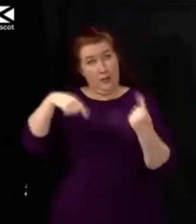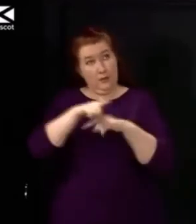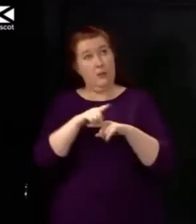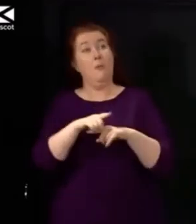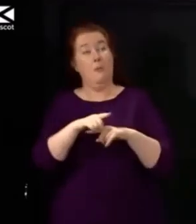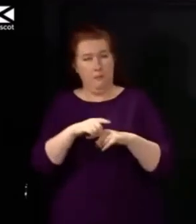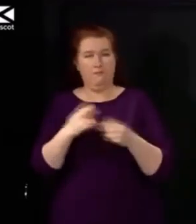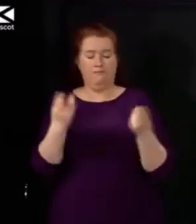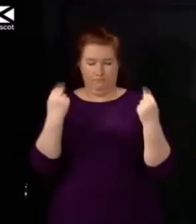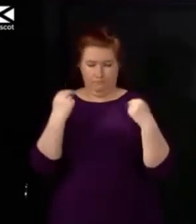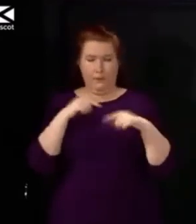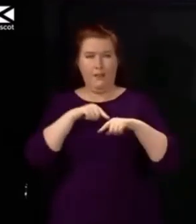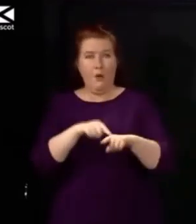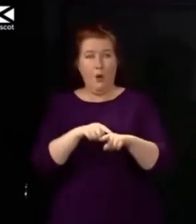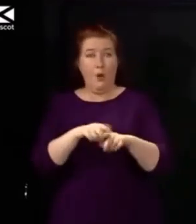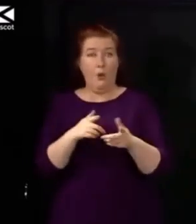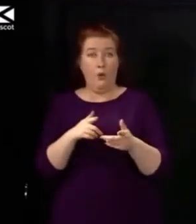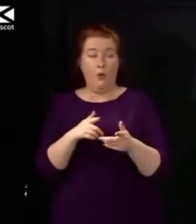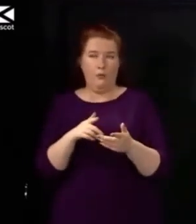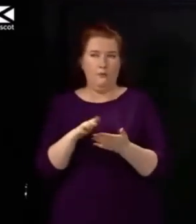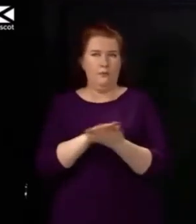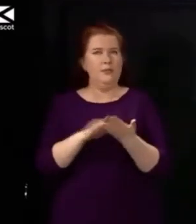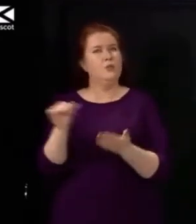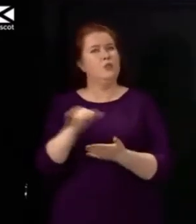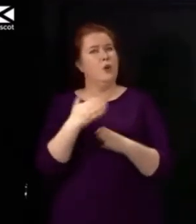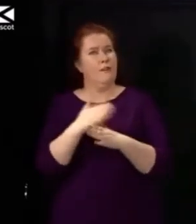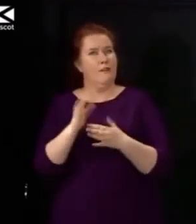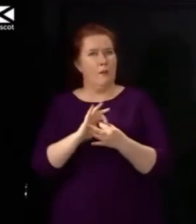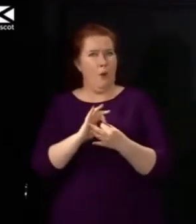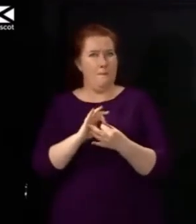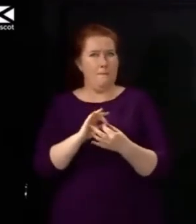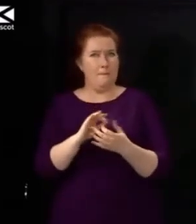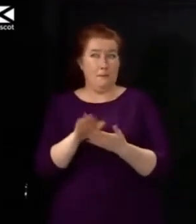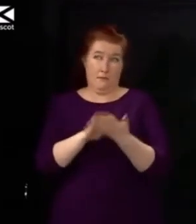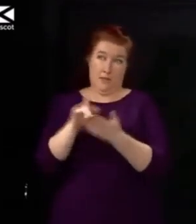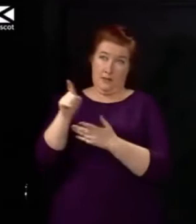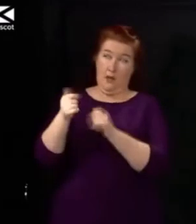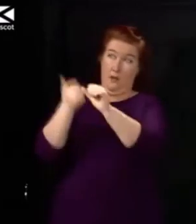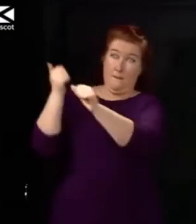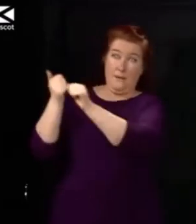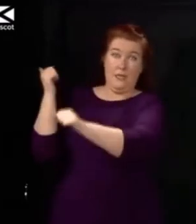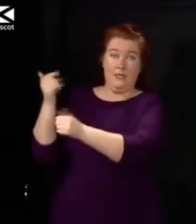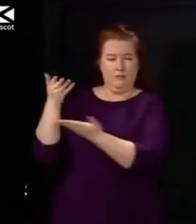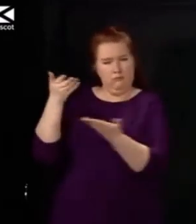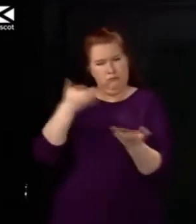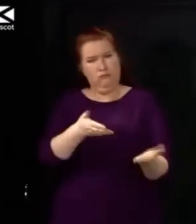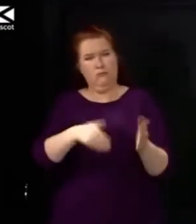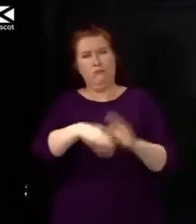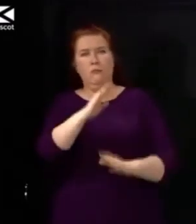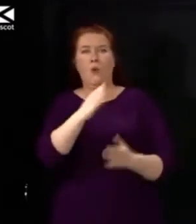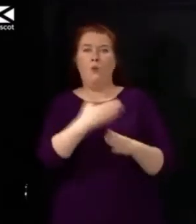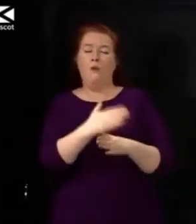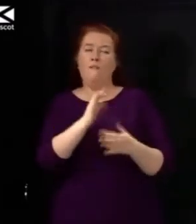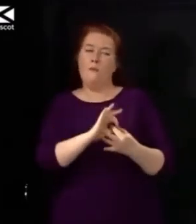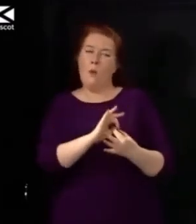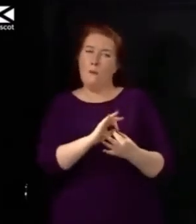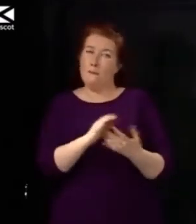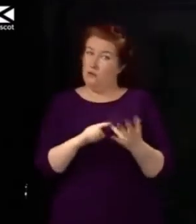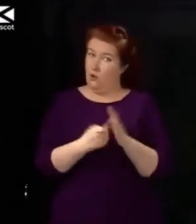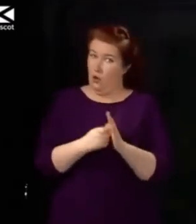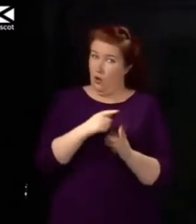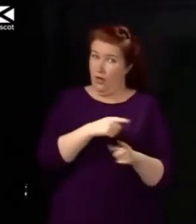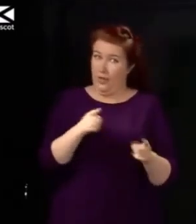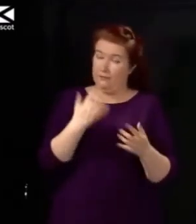enough that people should be working from home and that employers should be facilitating home working as far as